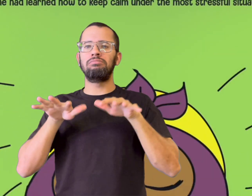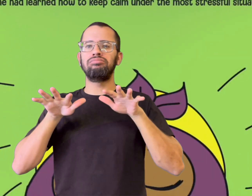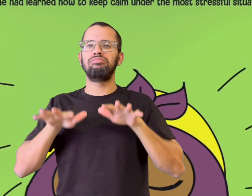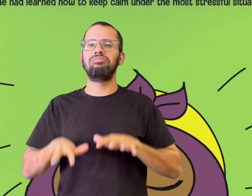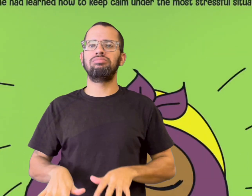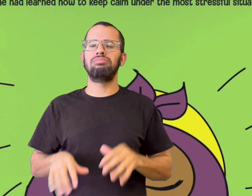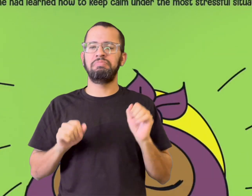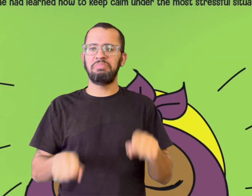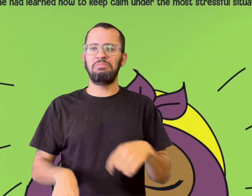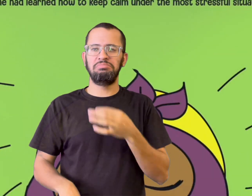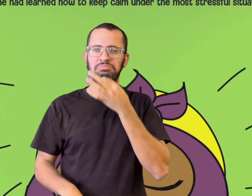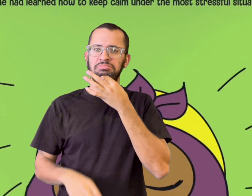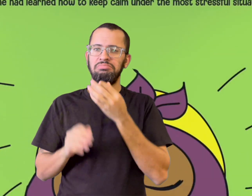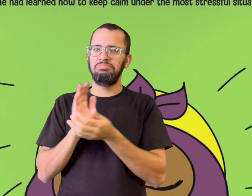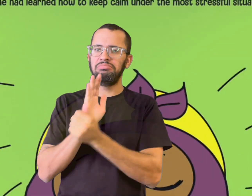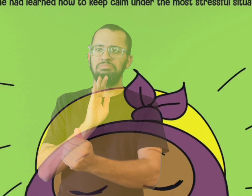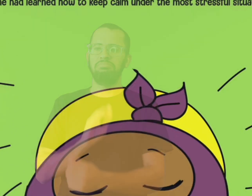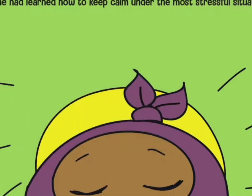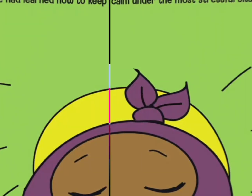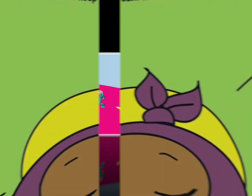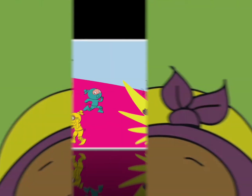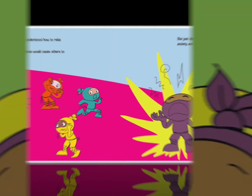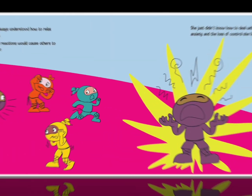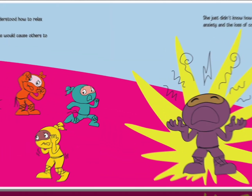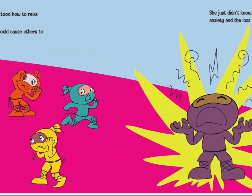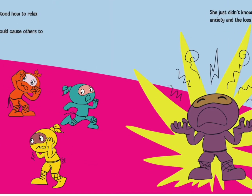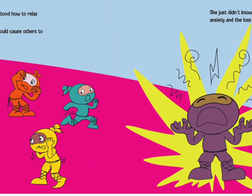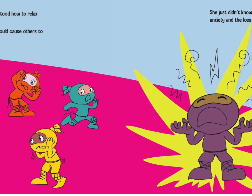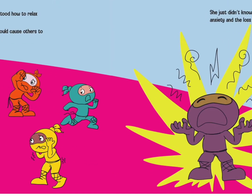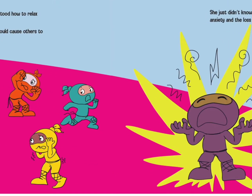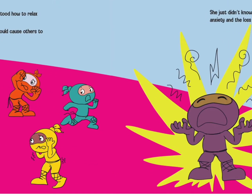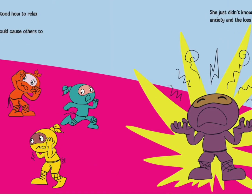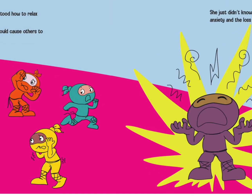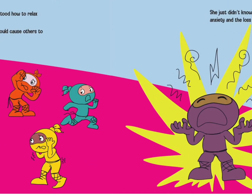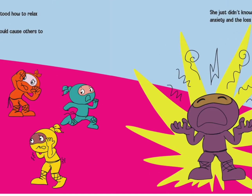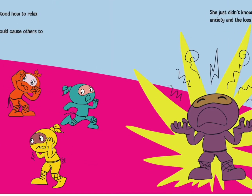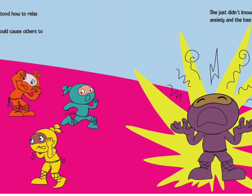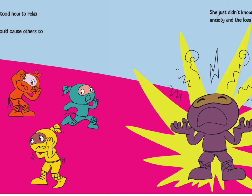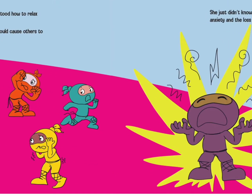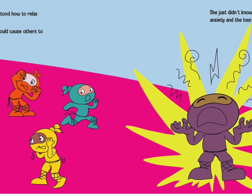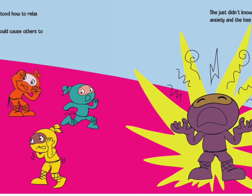She had learned how to keep calm under the most stressful situations.